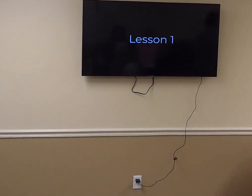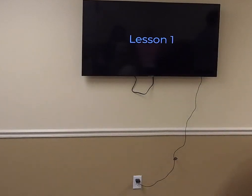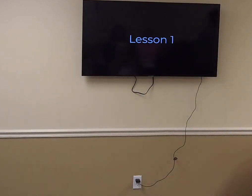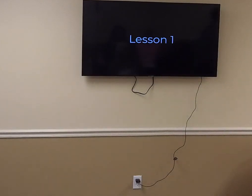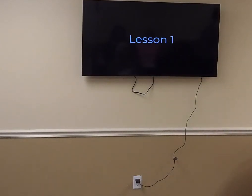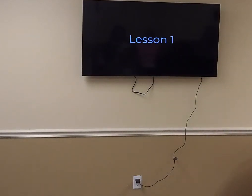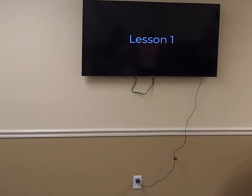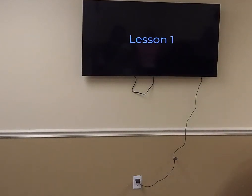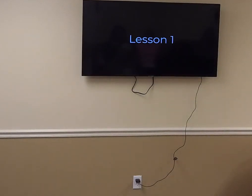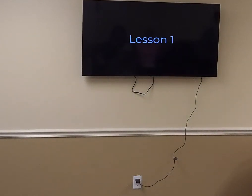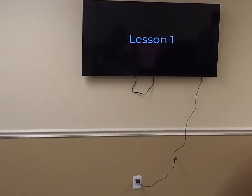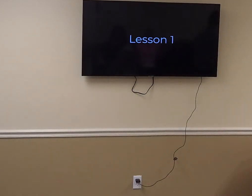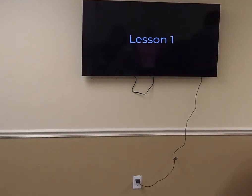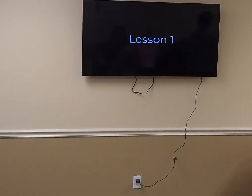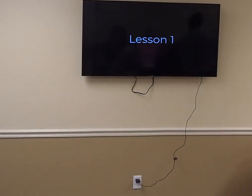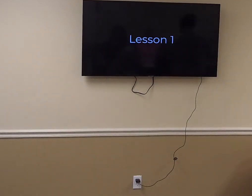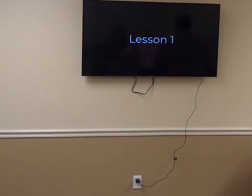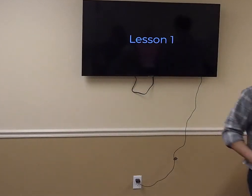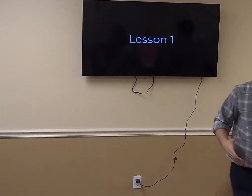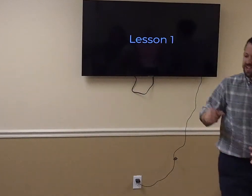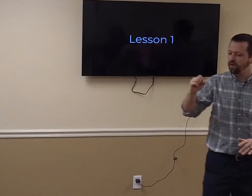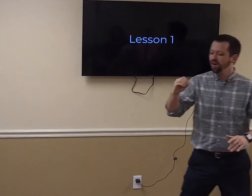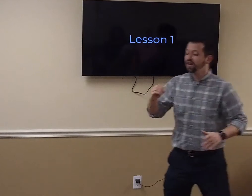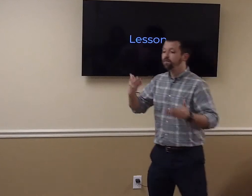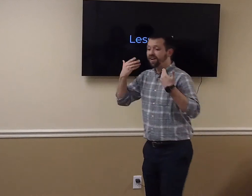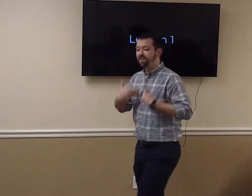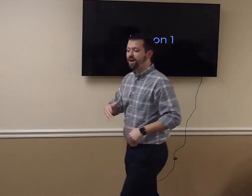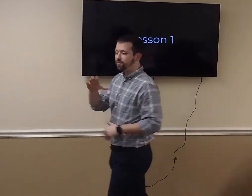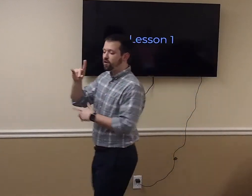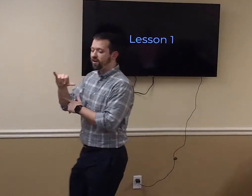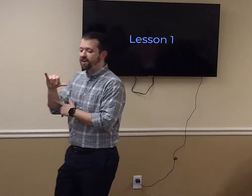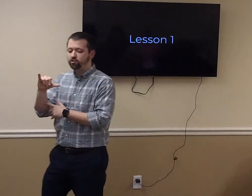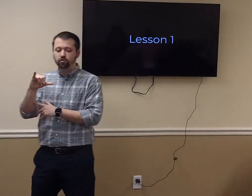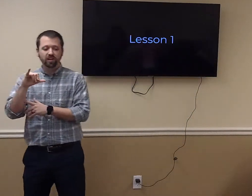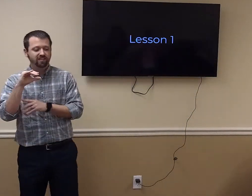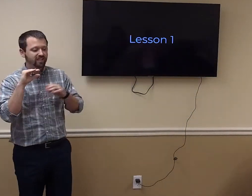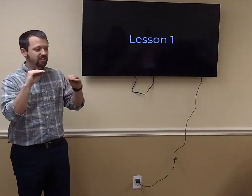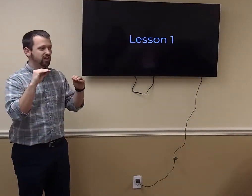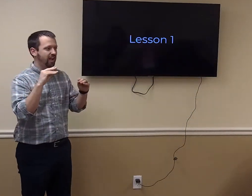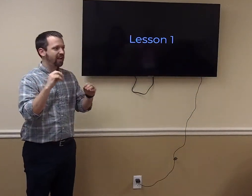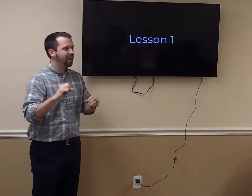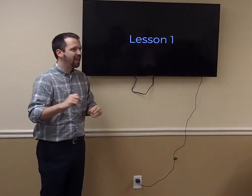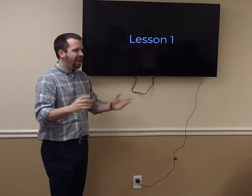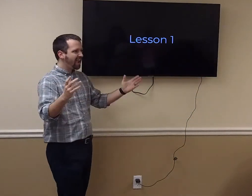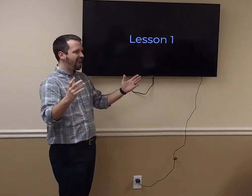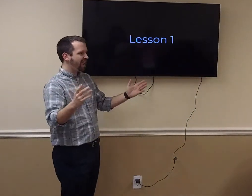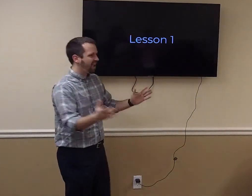Full house. Oh, you're fine. So, like I said, my name's Cody. I do teach. Hey,